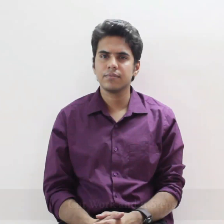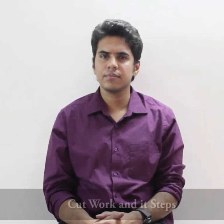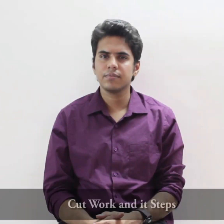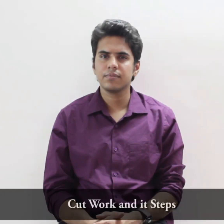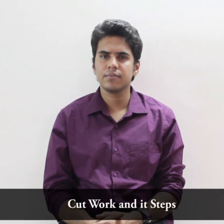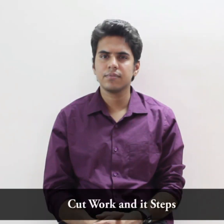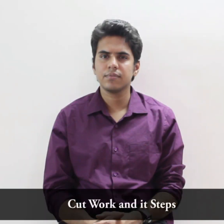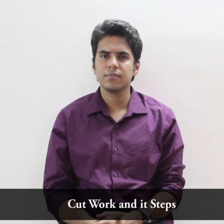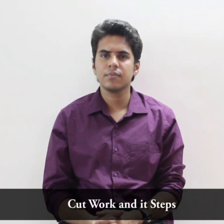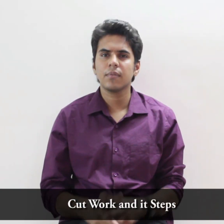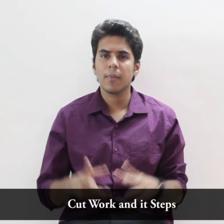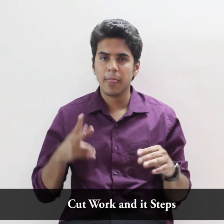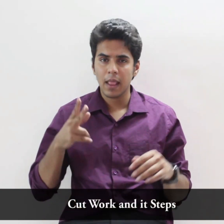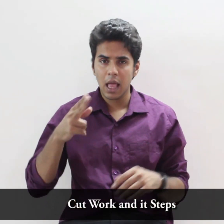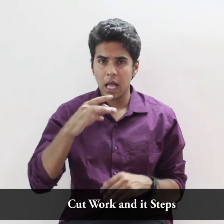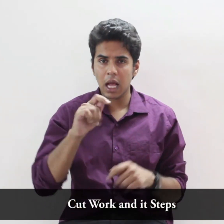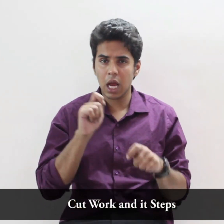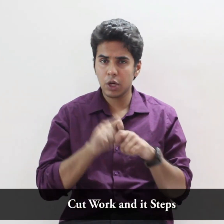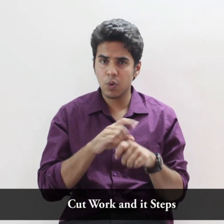Cut work and its tips.